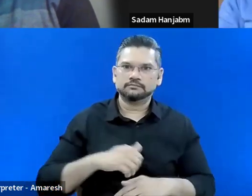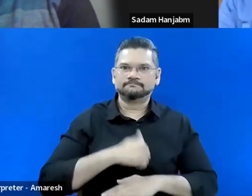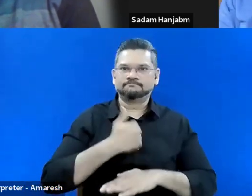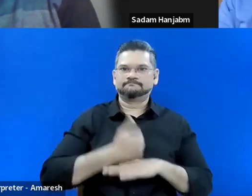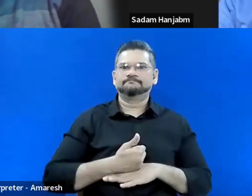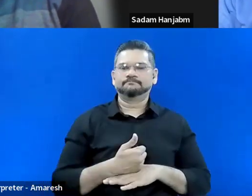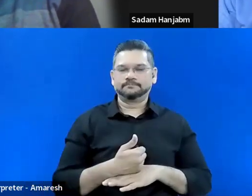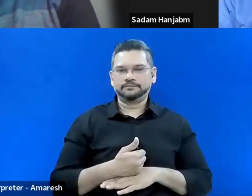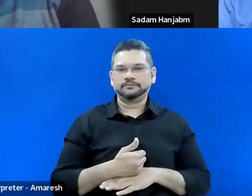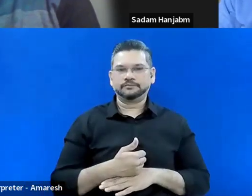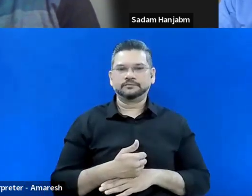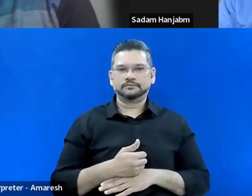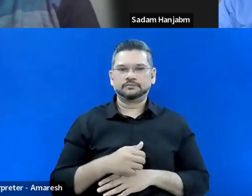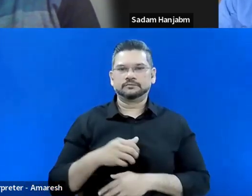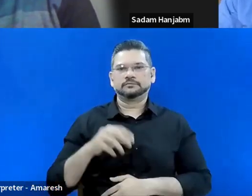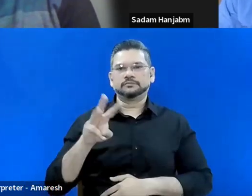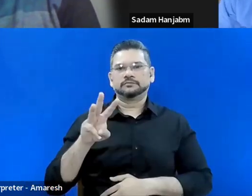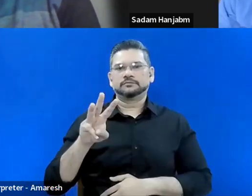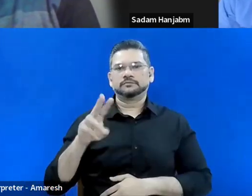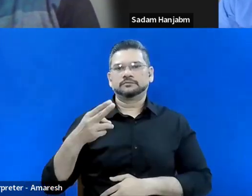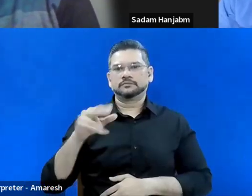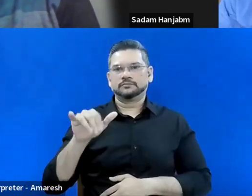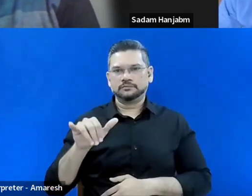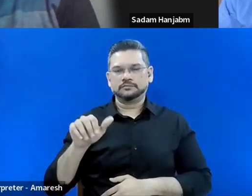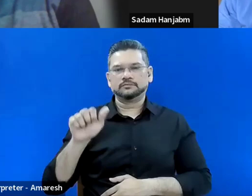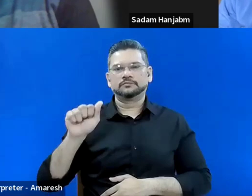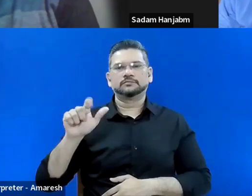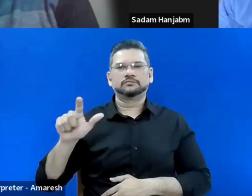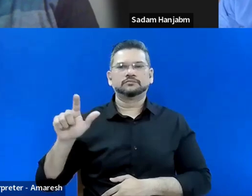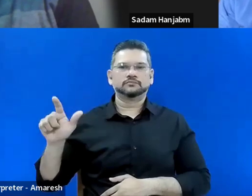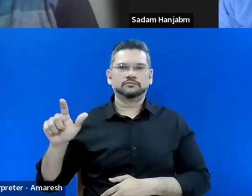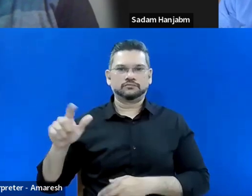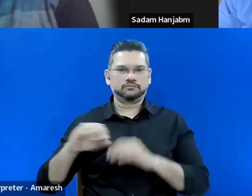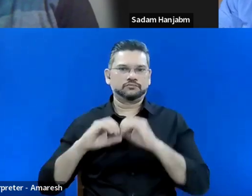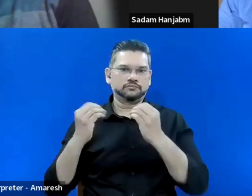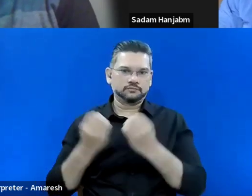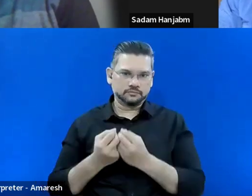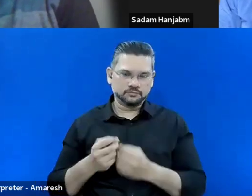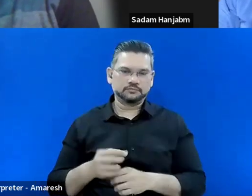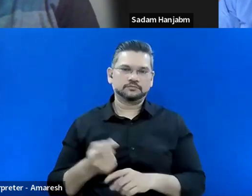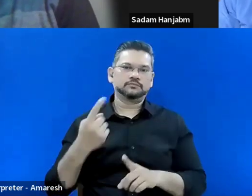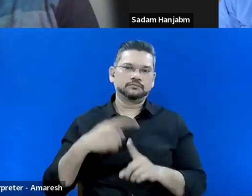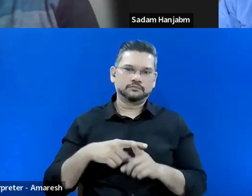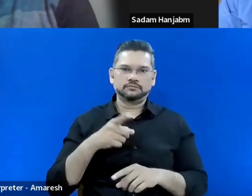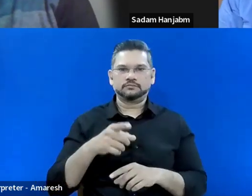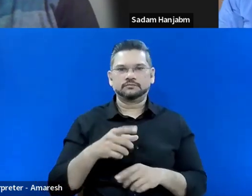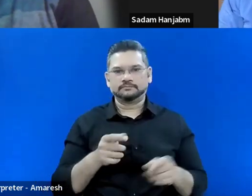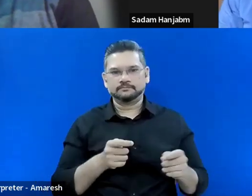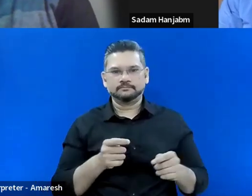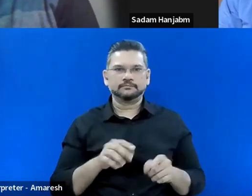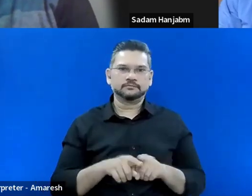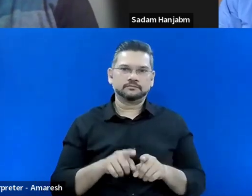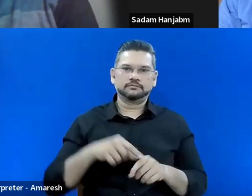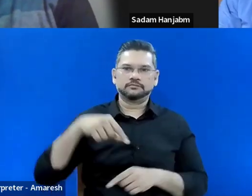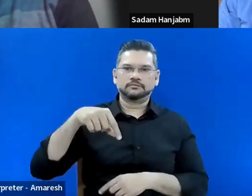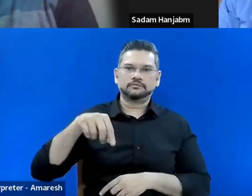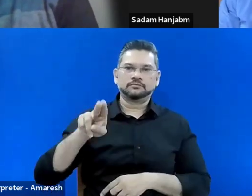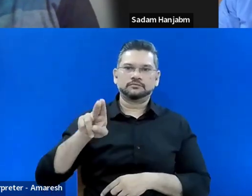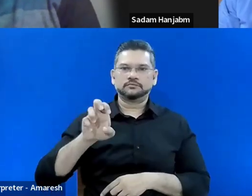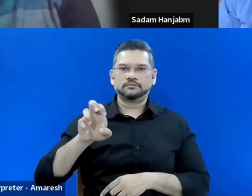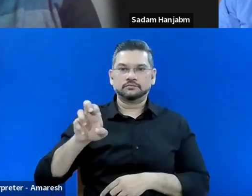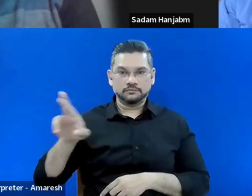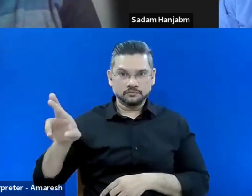All organization, and he is also a curator of Queer Games in Queer Games India and